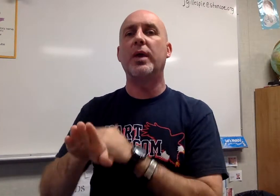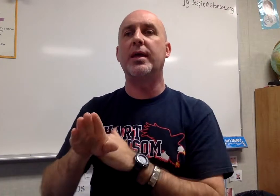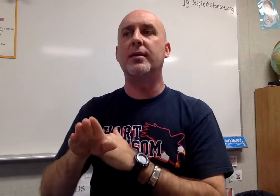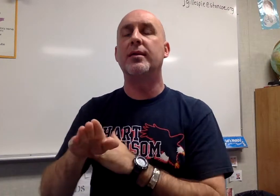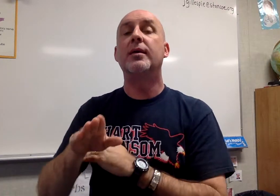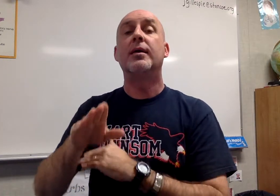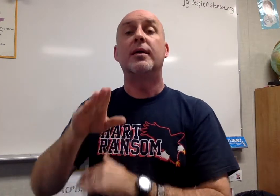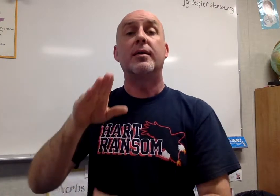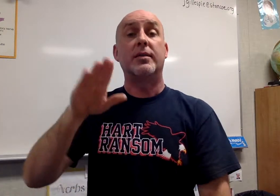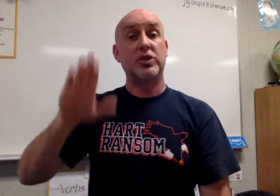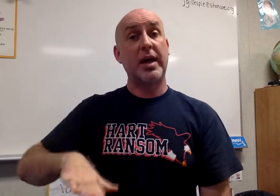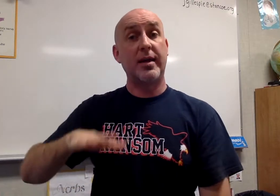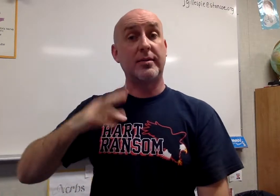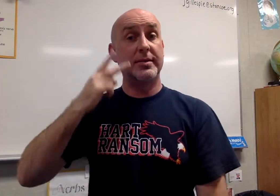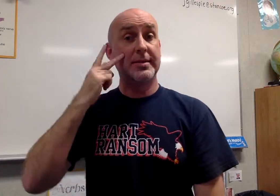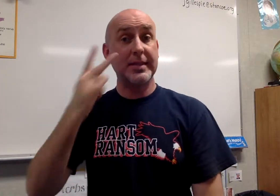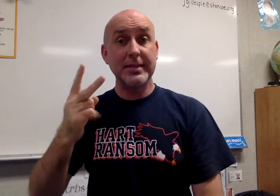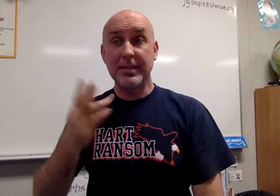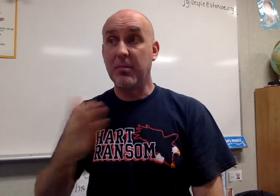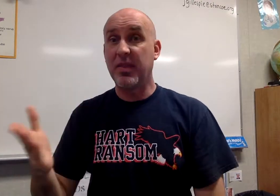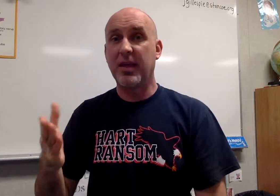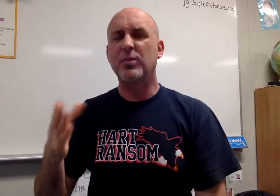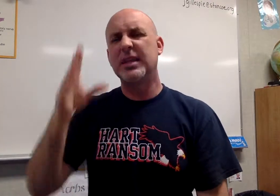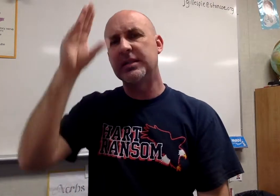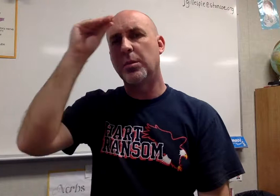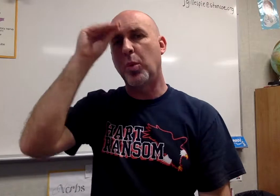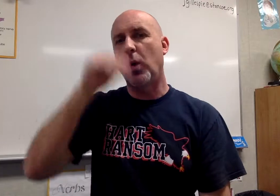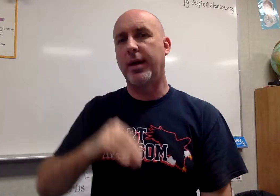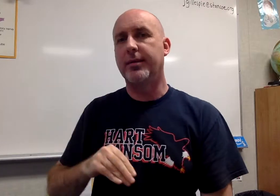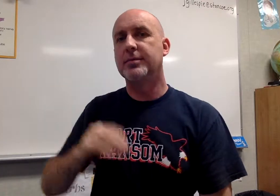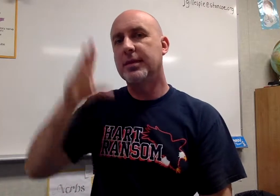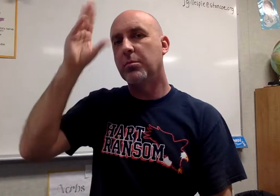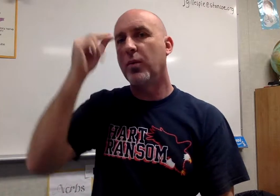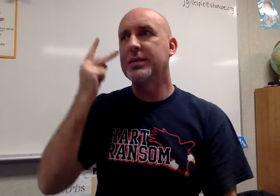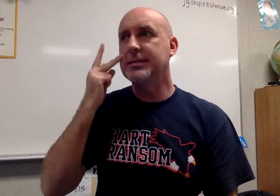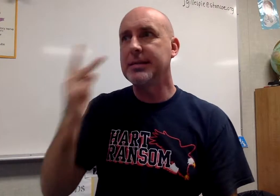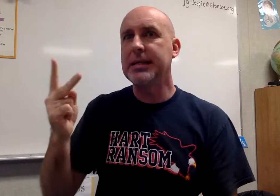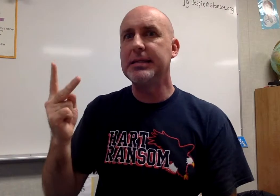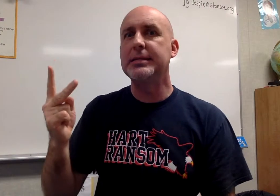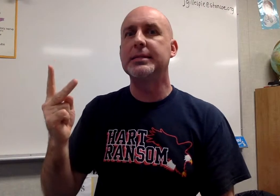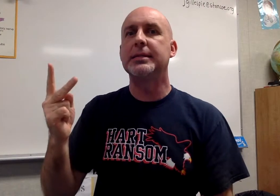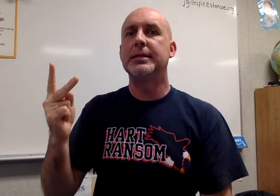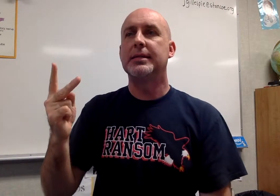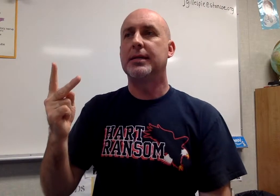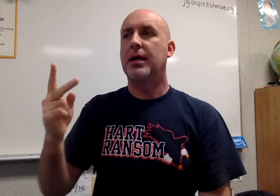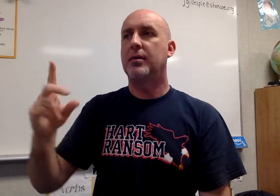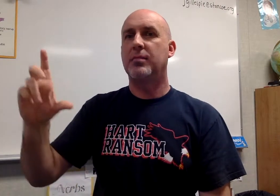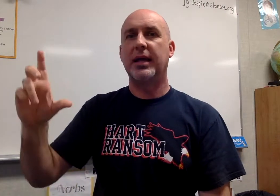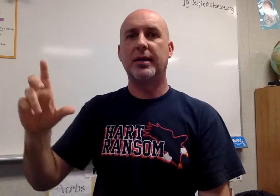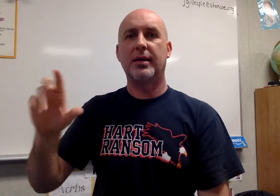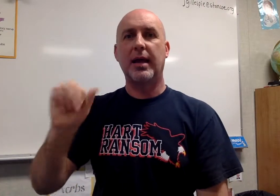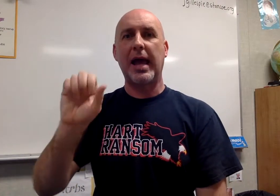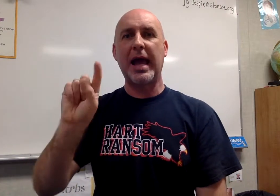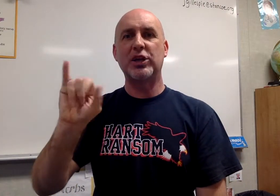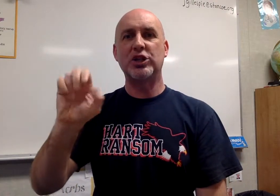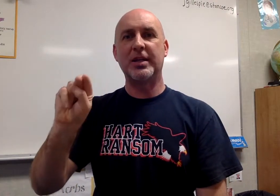in, the child sees something. We'll say it's a boy. We'll say the boy sees like an